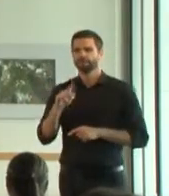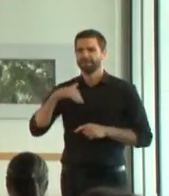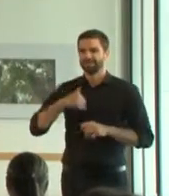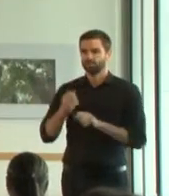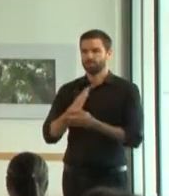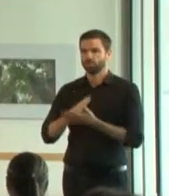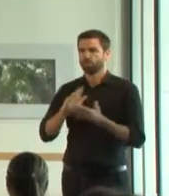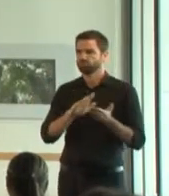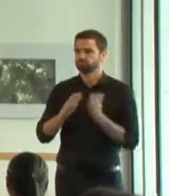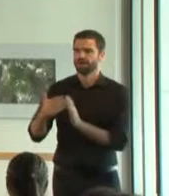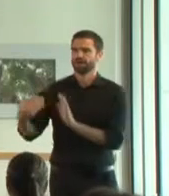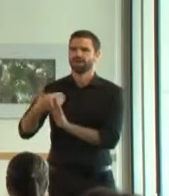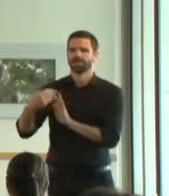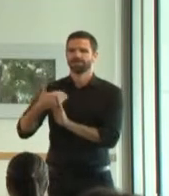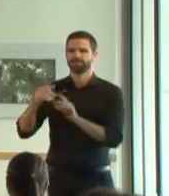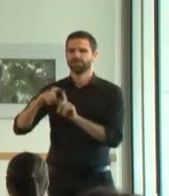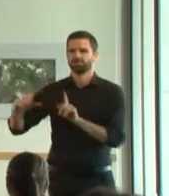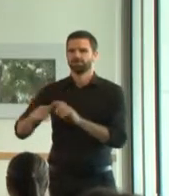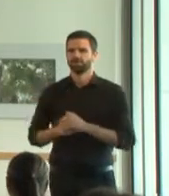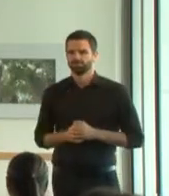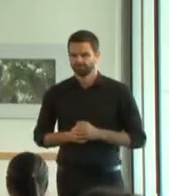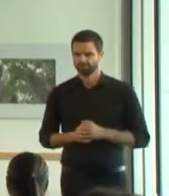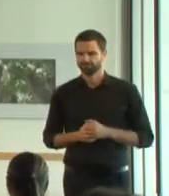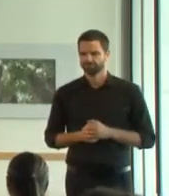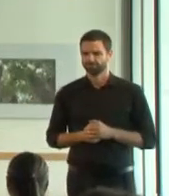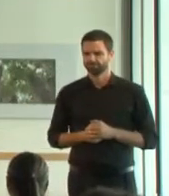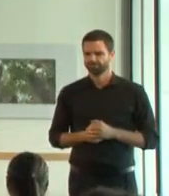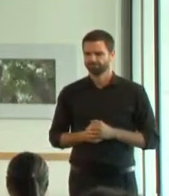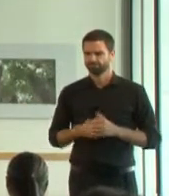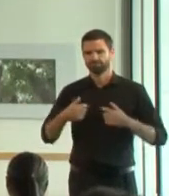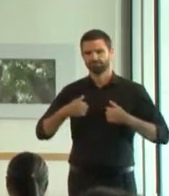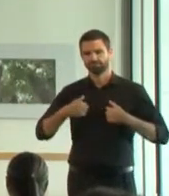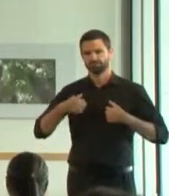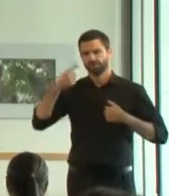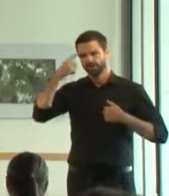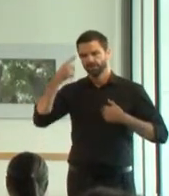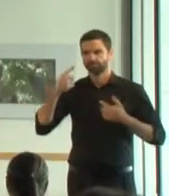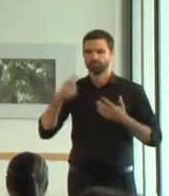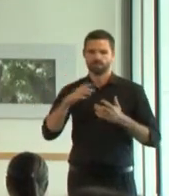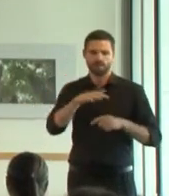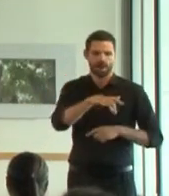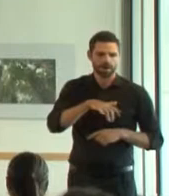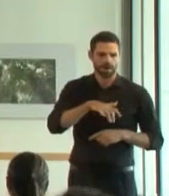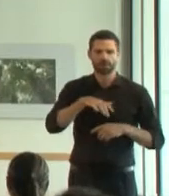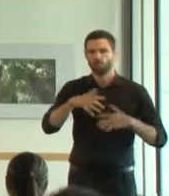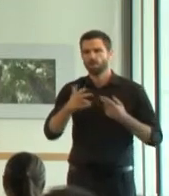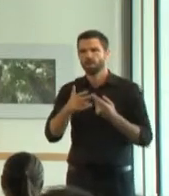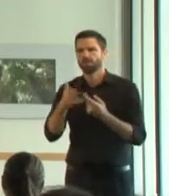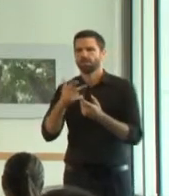things as well, okay? And this is how we currently think that archives and perhaps other collecting